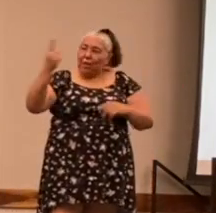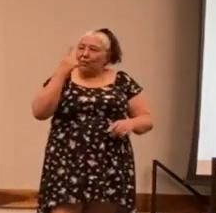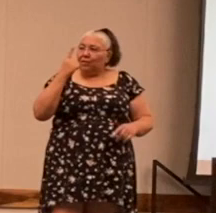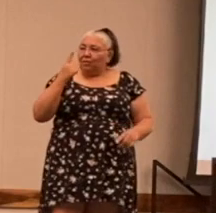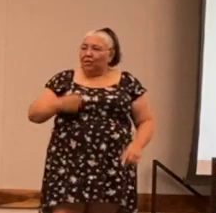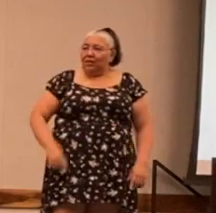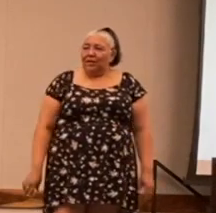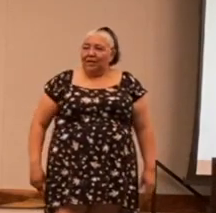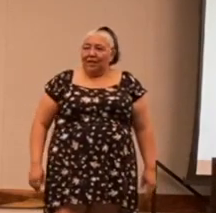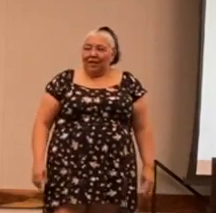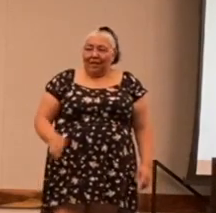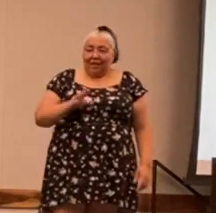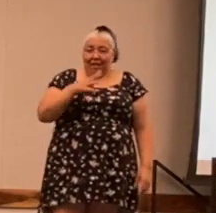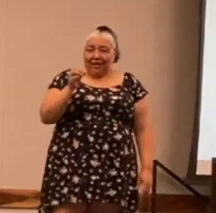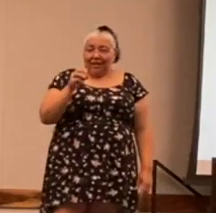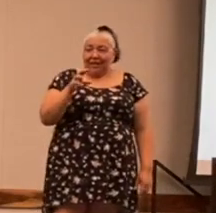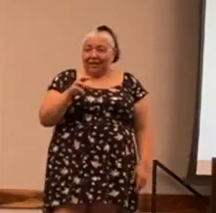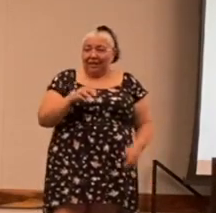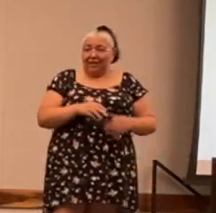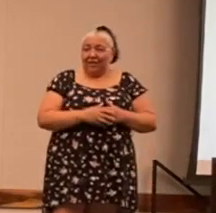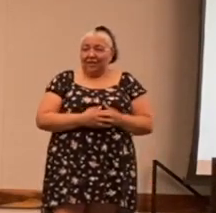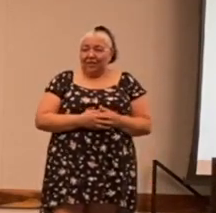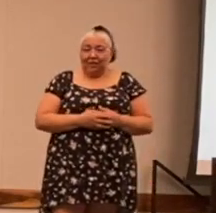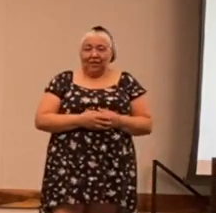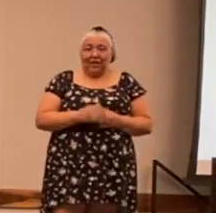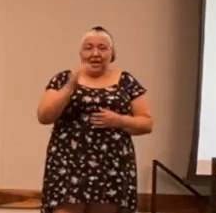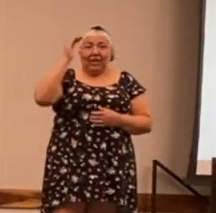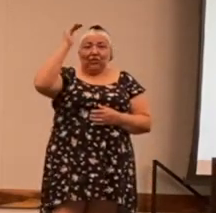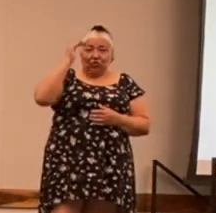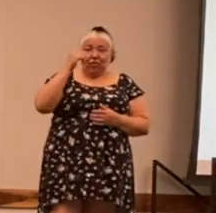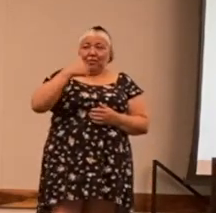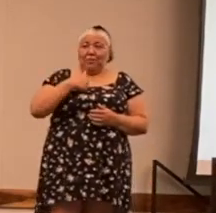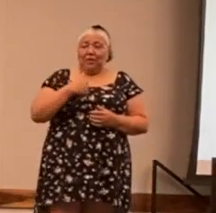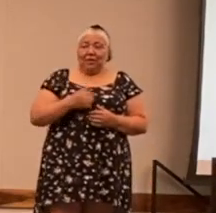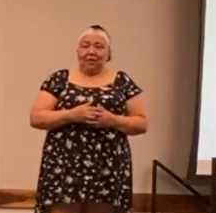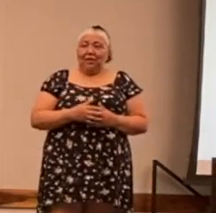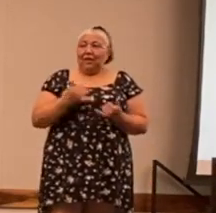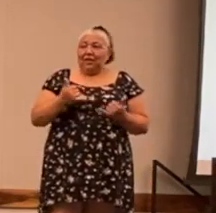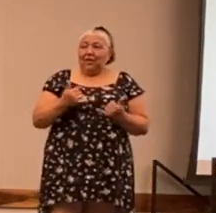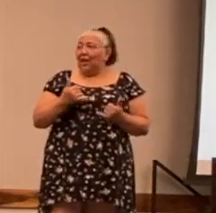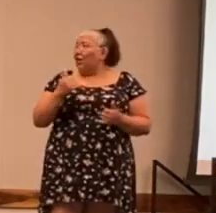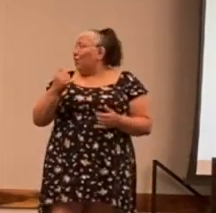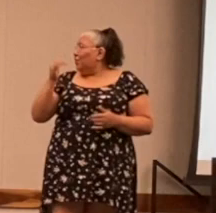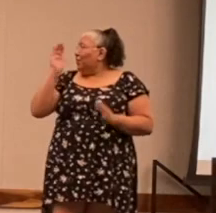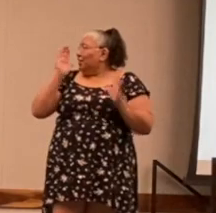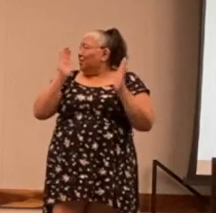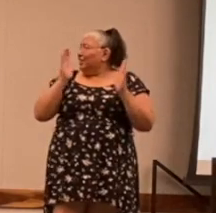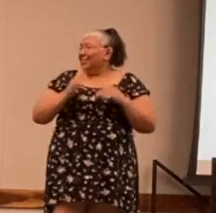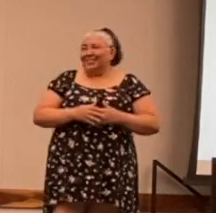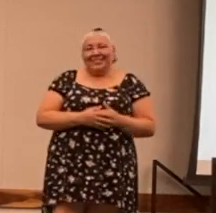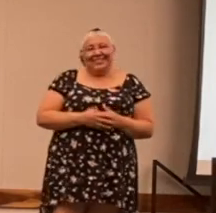me, and, right? And he's shorter than me, so I'm like, all right, now listen.